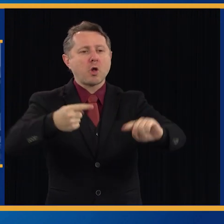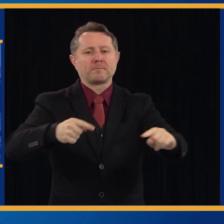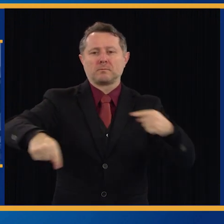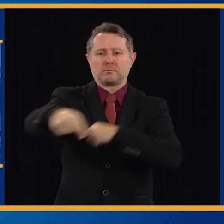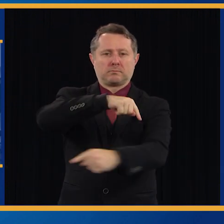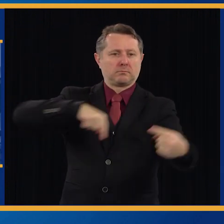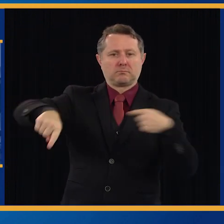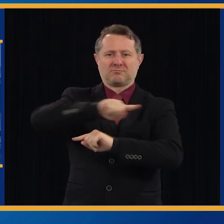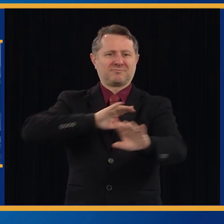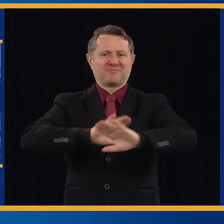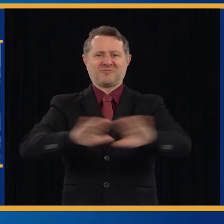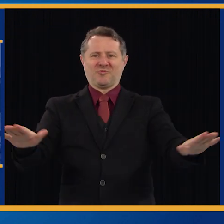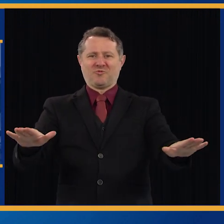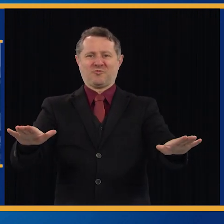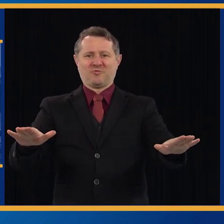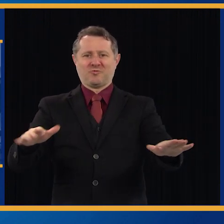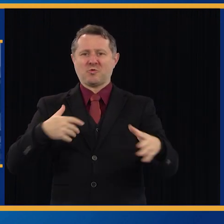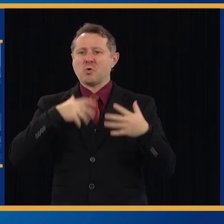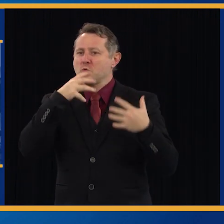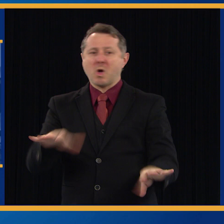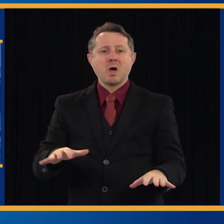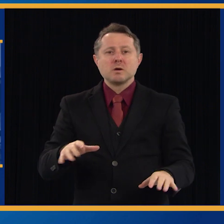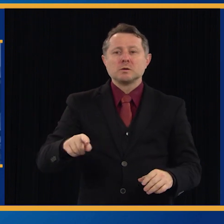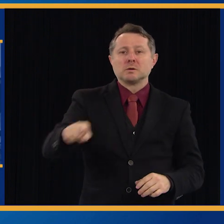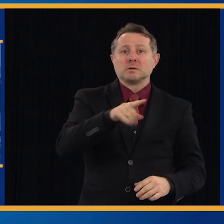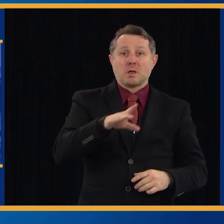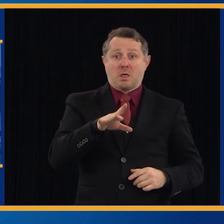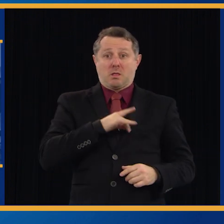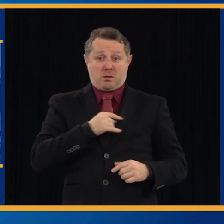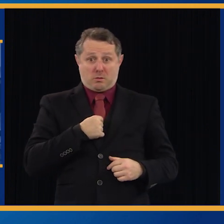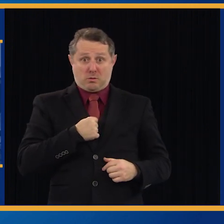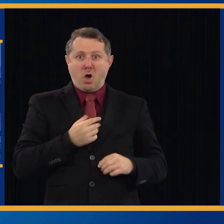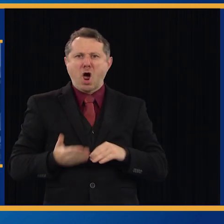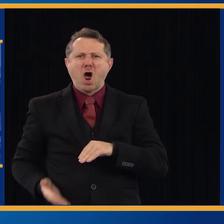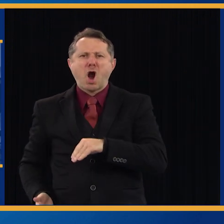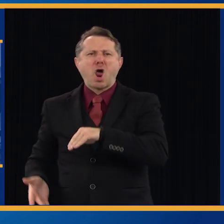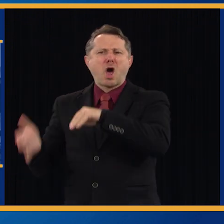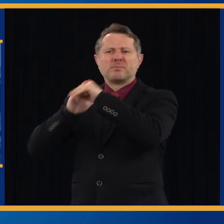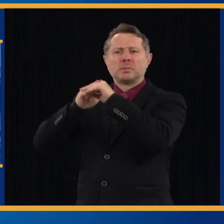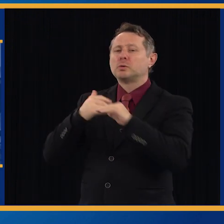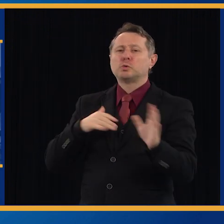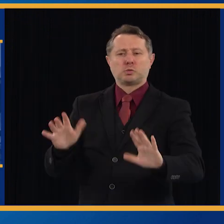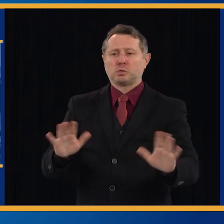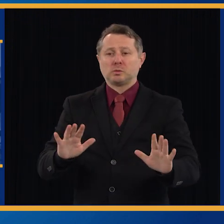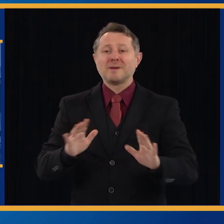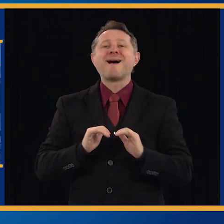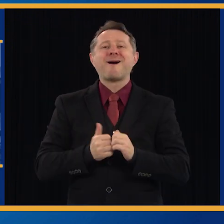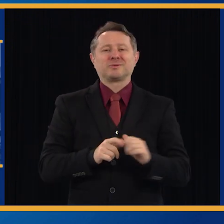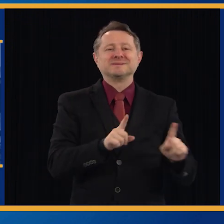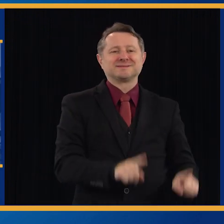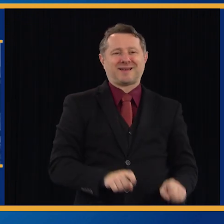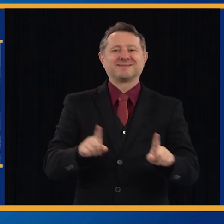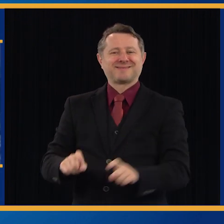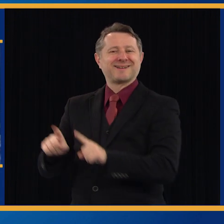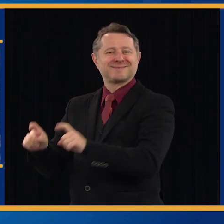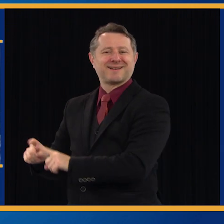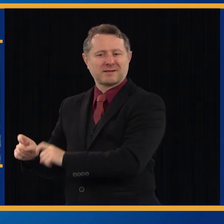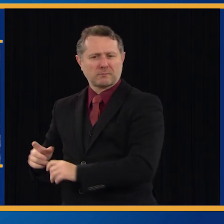that infection rate go up, and that's testing, and that is watching the dial,